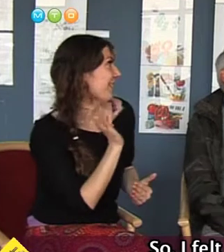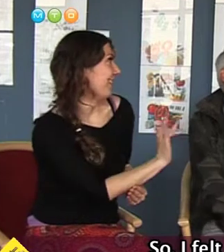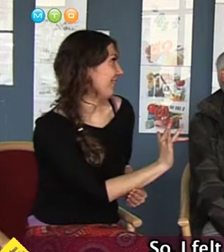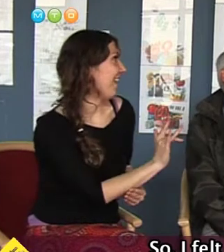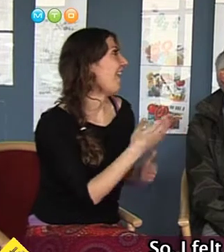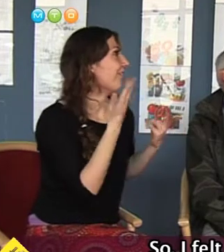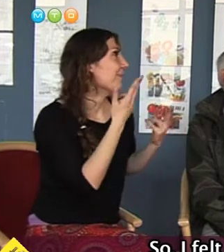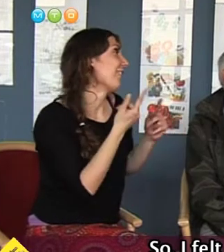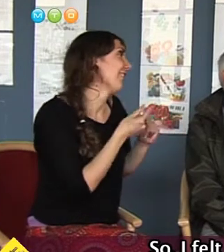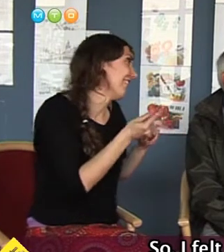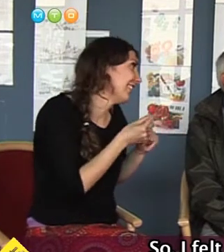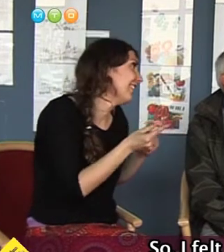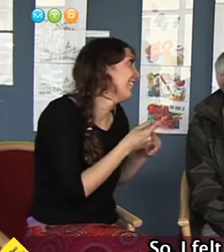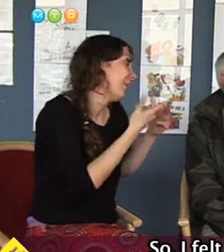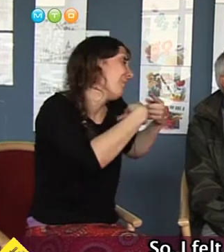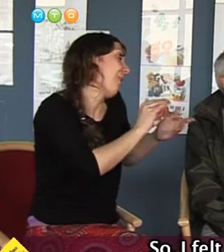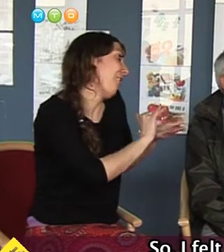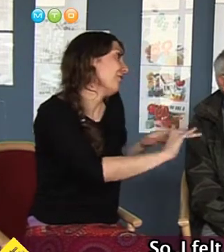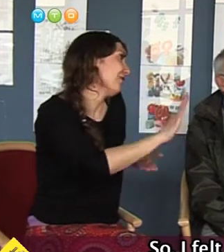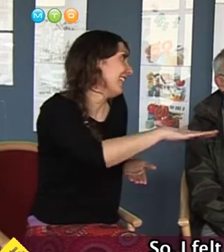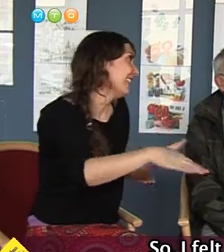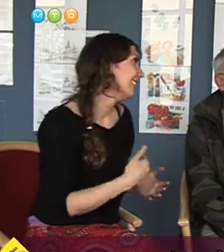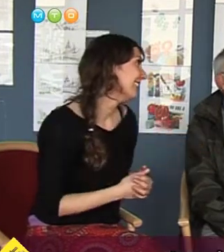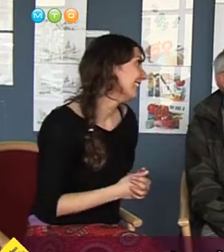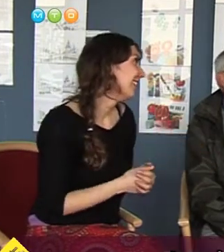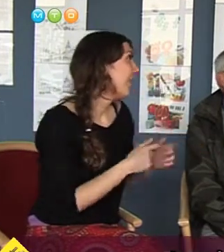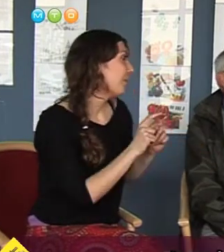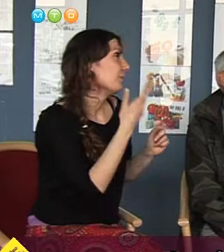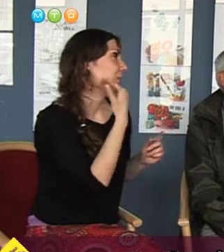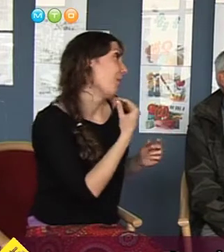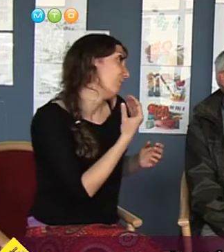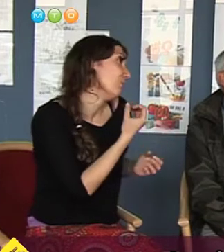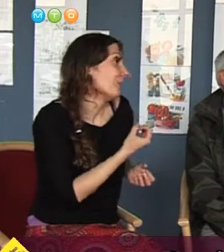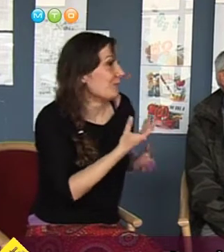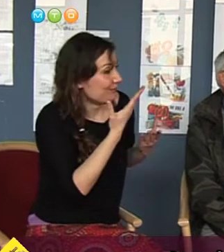suitable subject for young children. Because